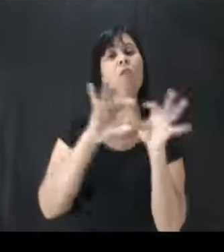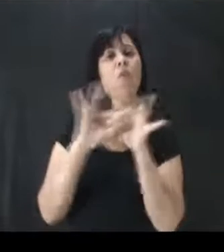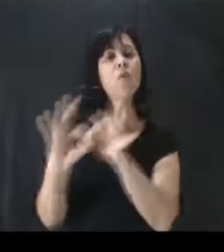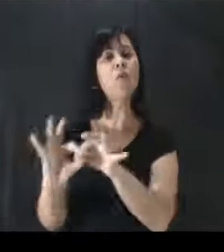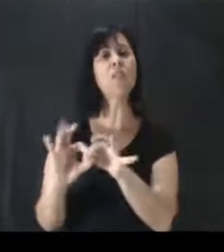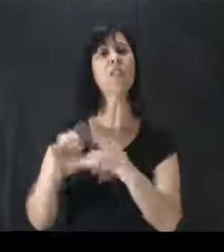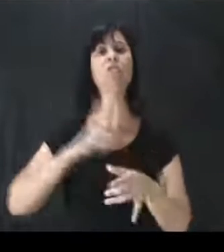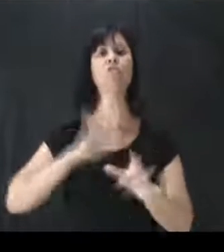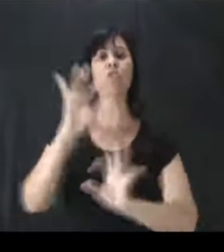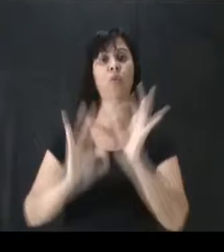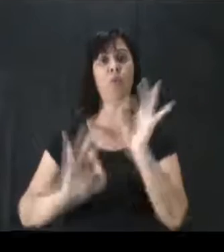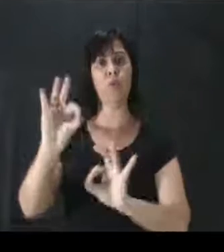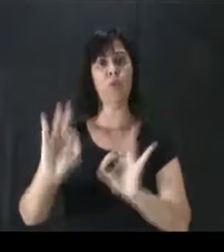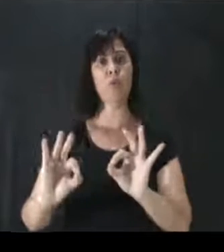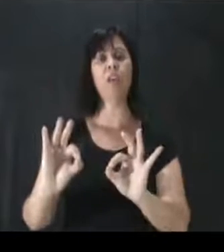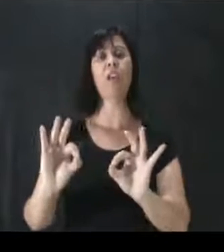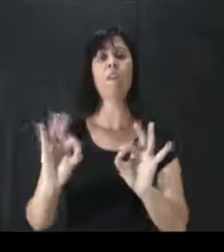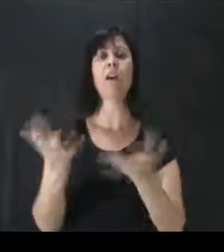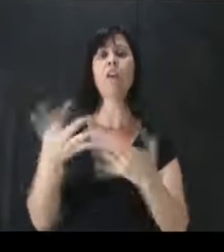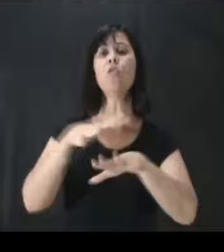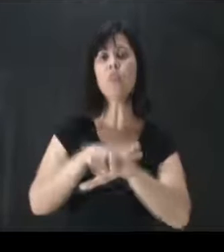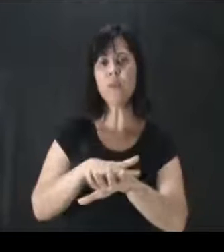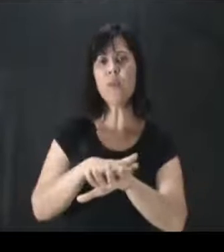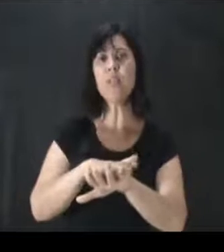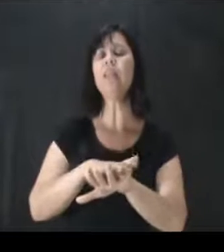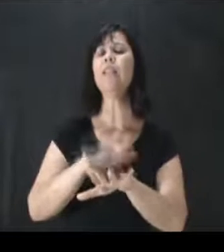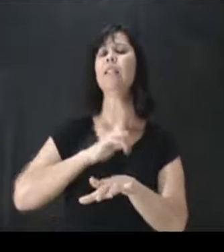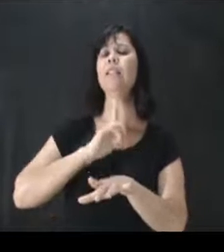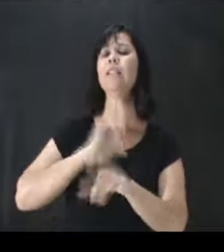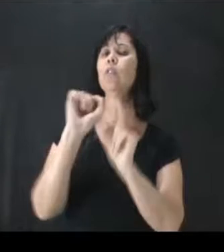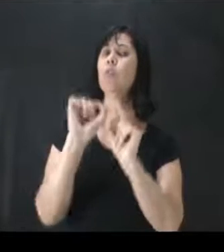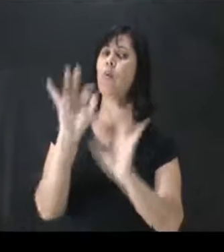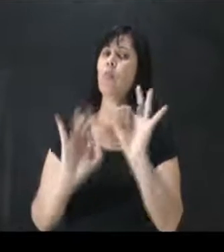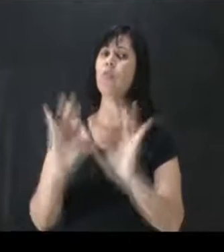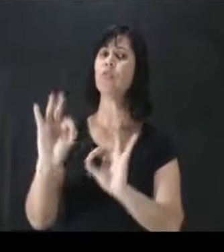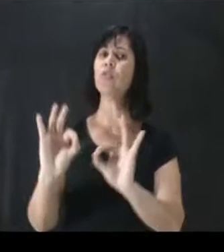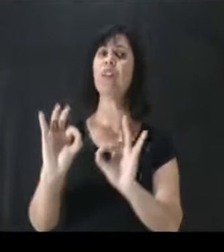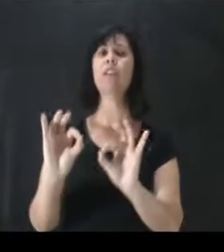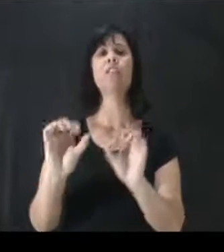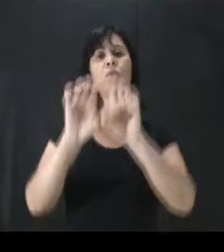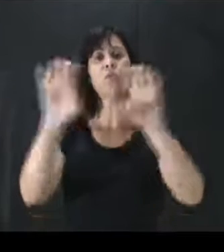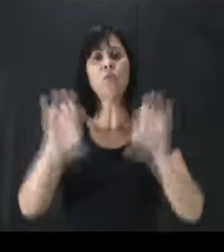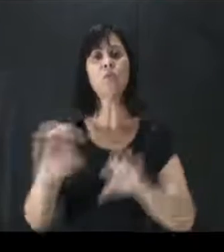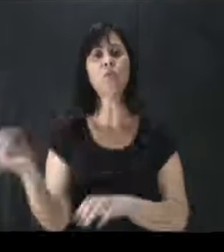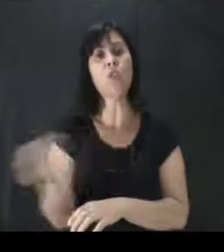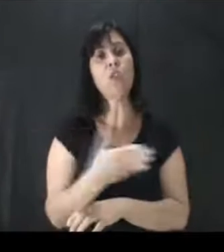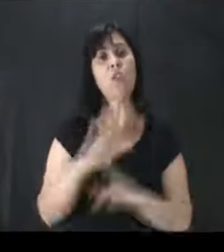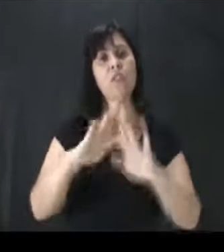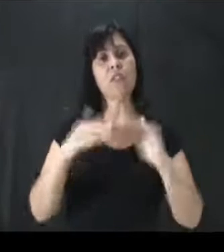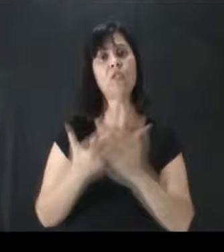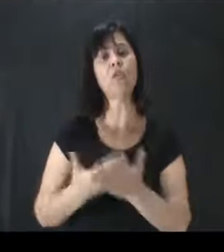context with the SME program called Inclui, which had as one of its